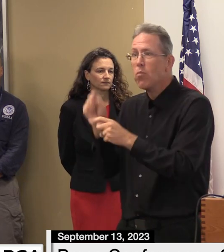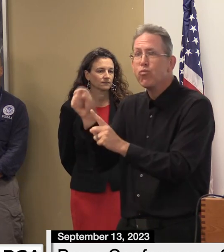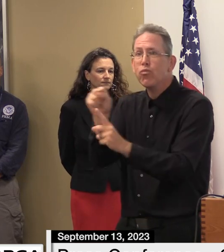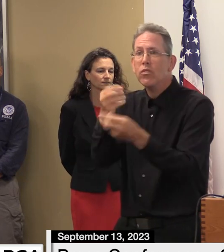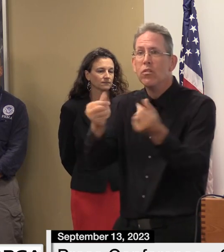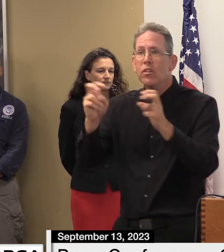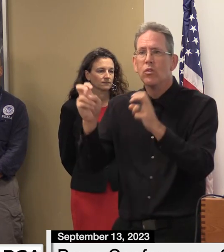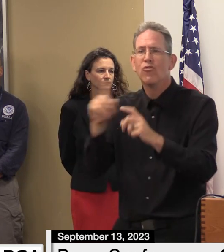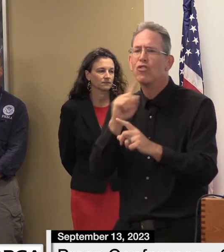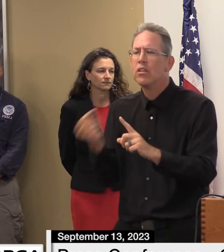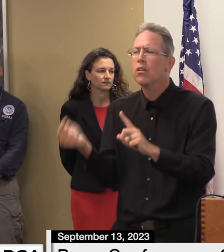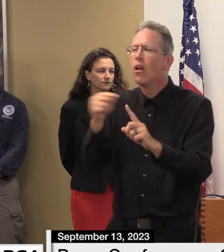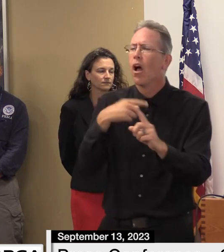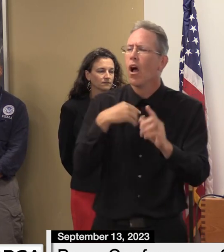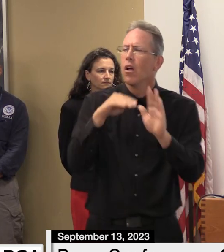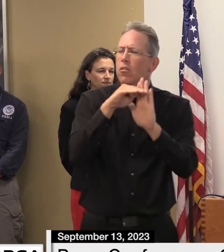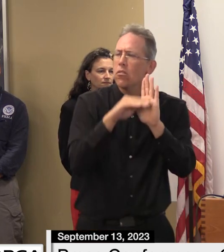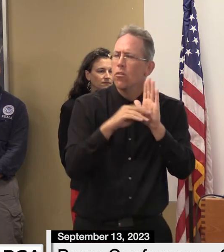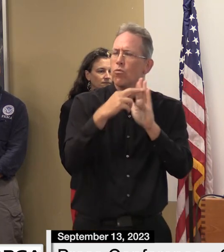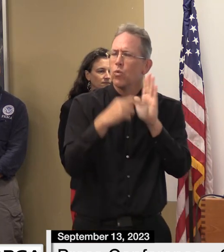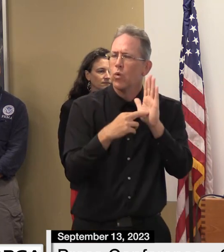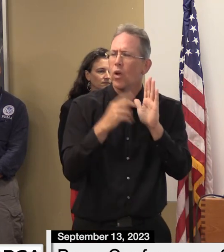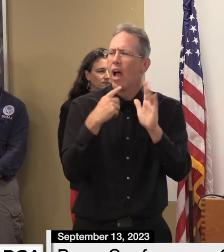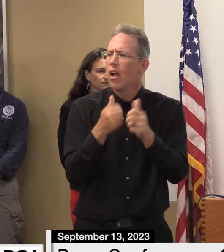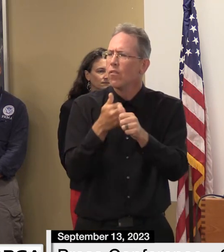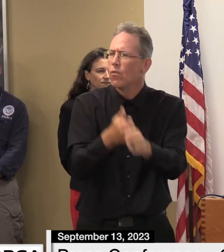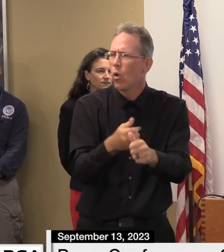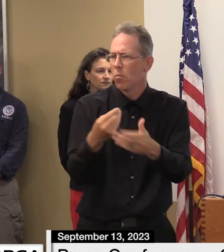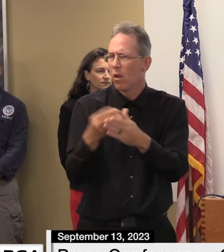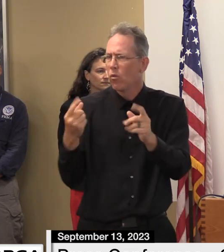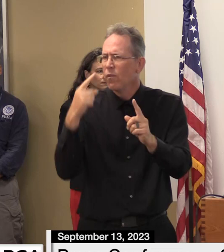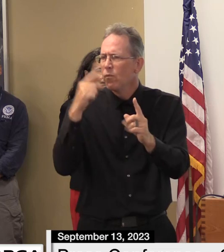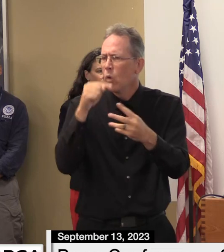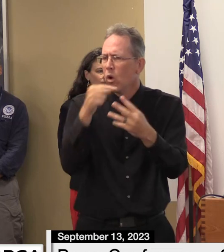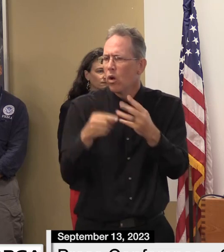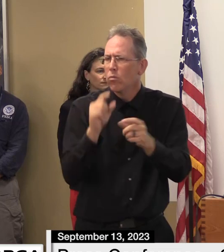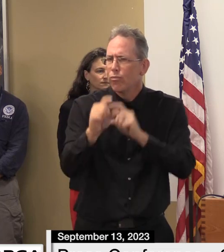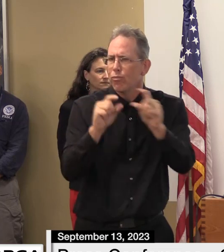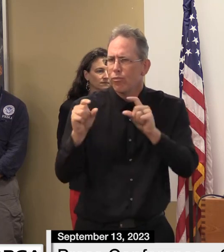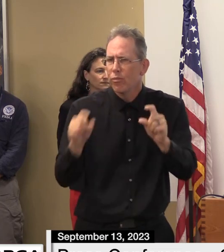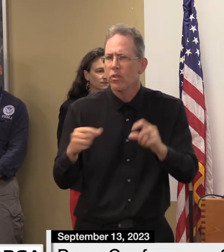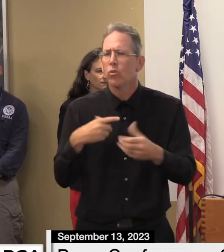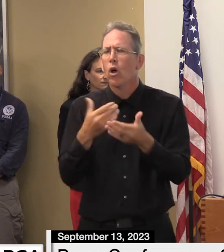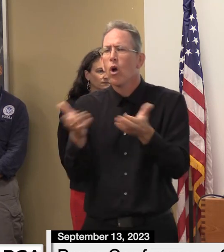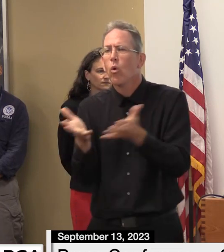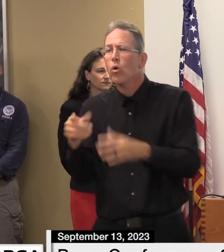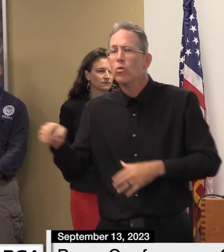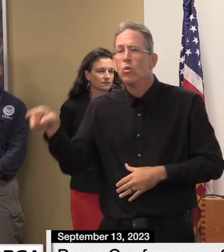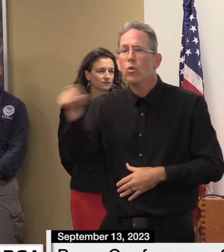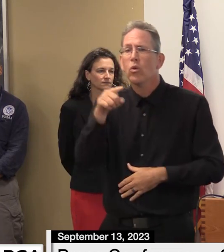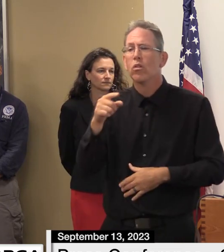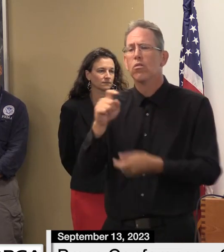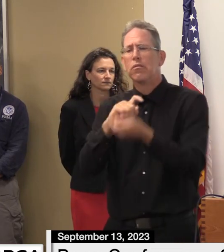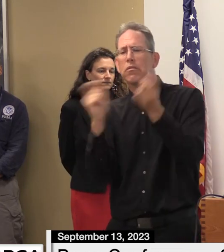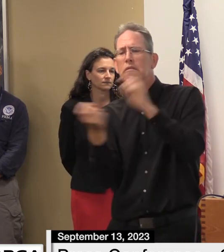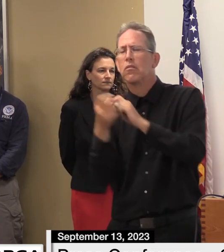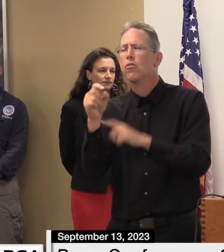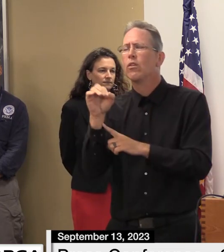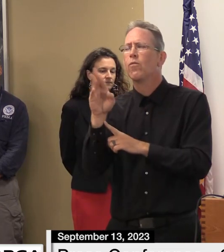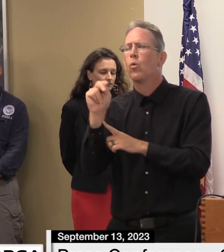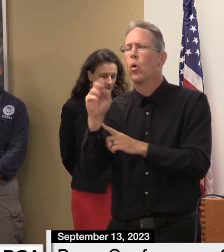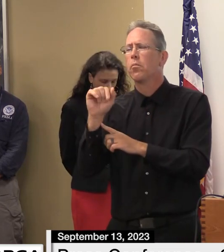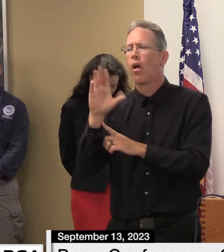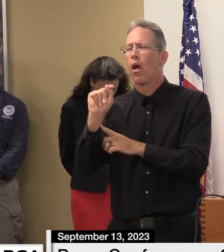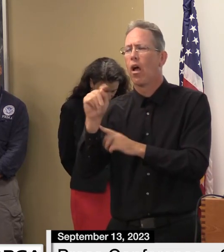relief, too. I've been pushing for desperately needed reform, including to Act 250, when I was in the Senate,